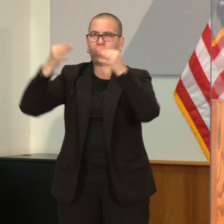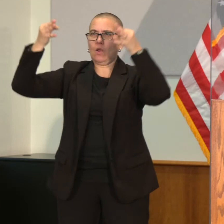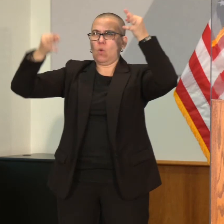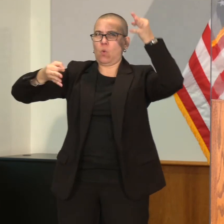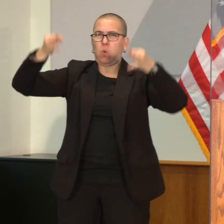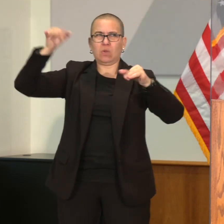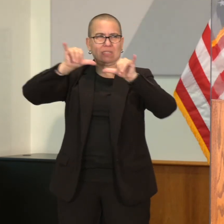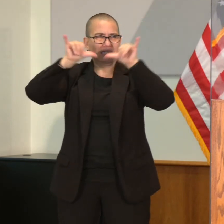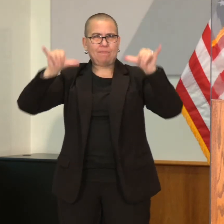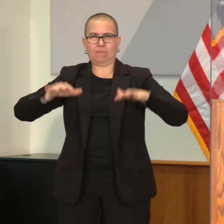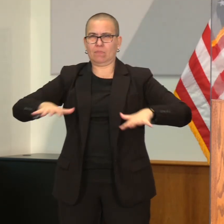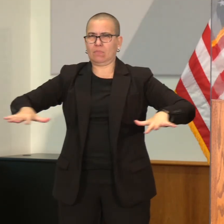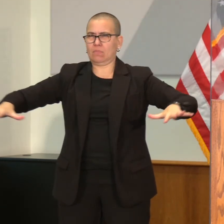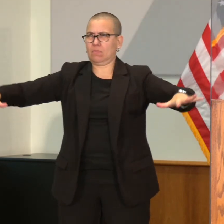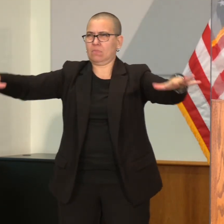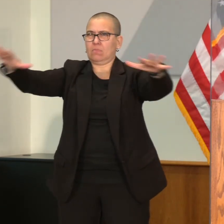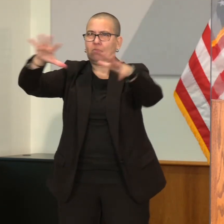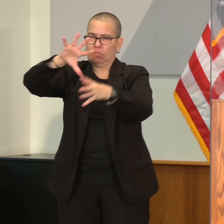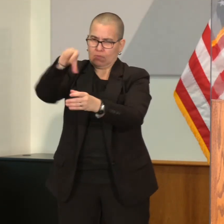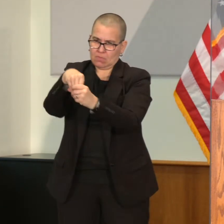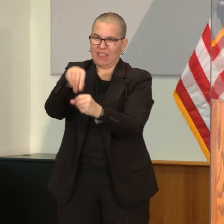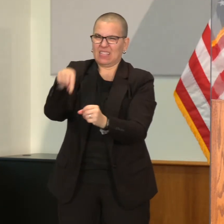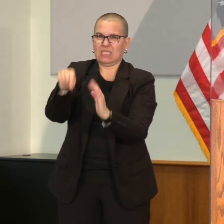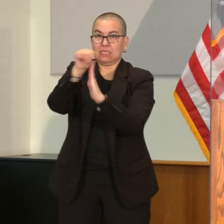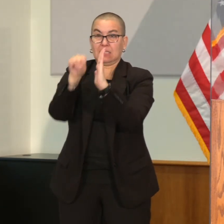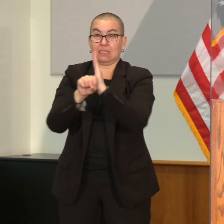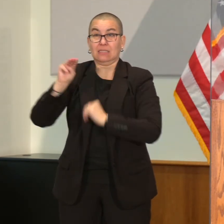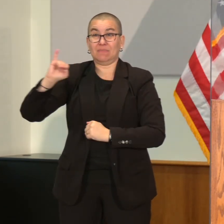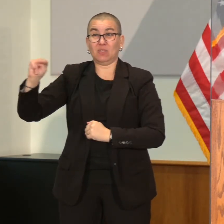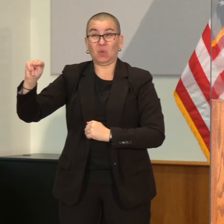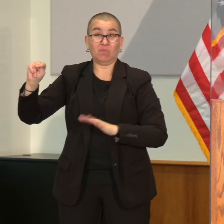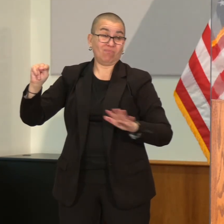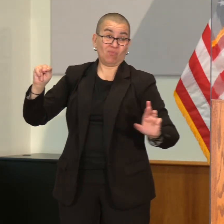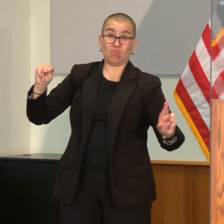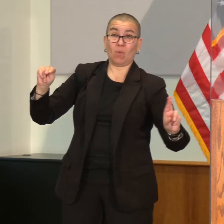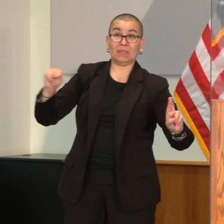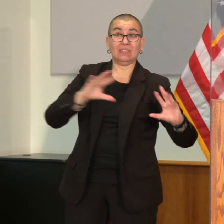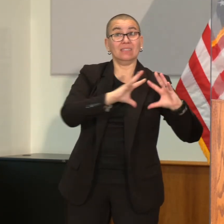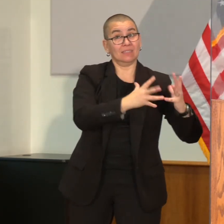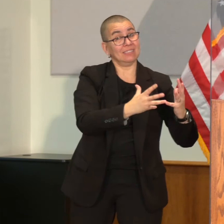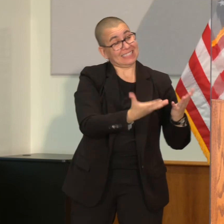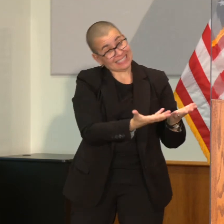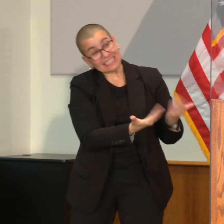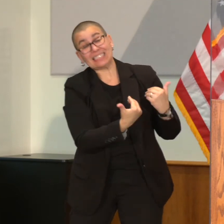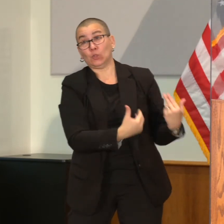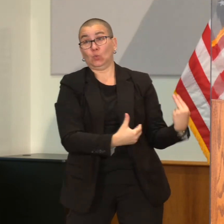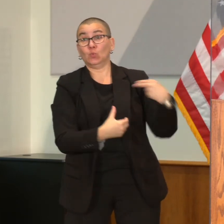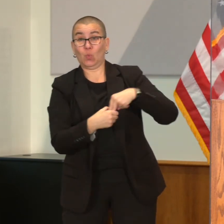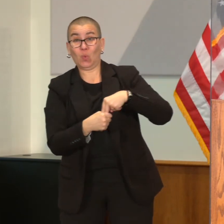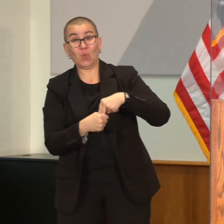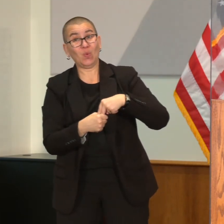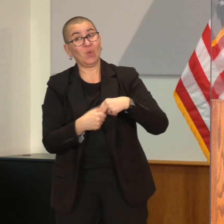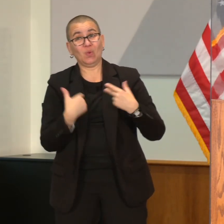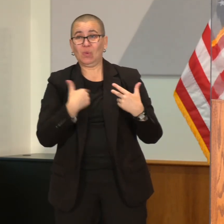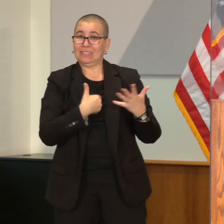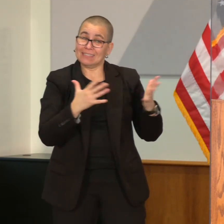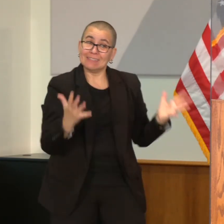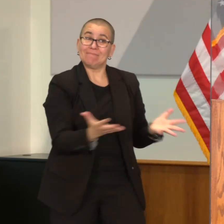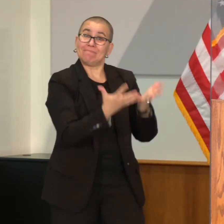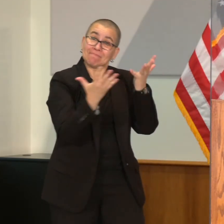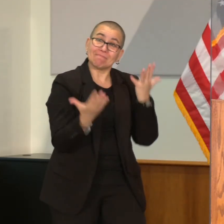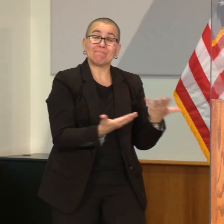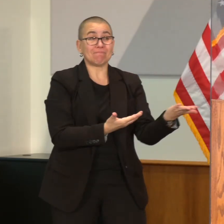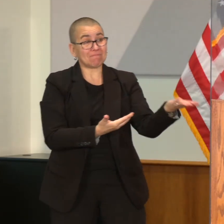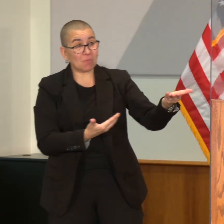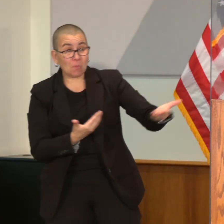to join with us. At the conference committee, we have set the table. We have invited them.